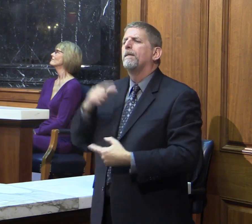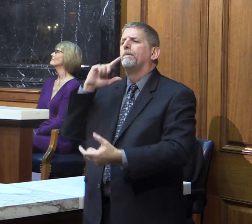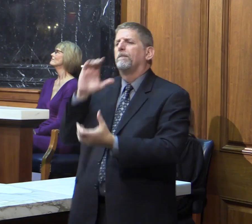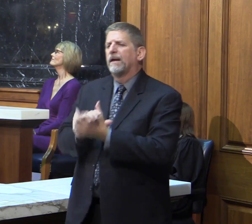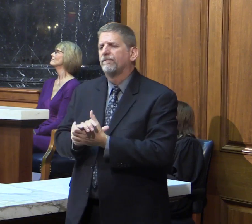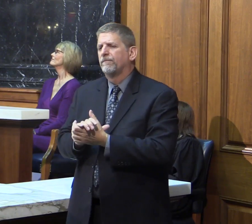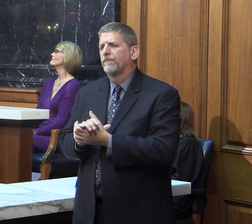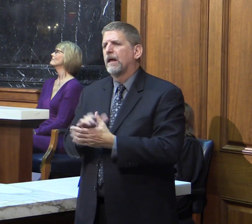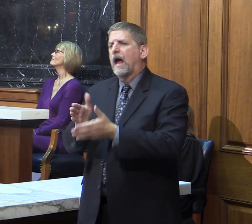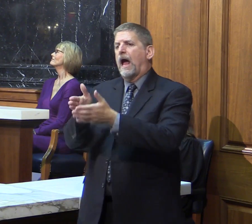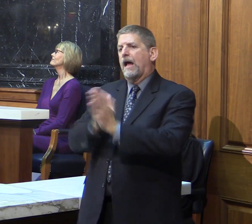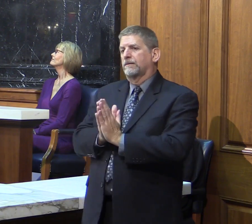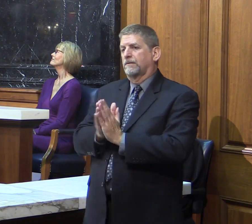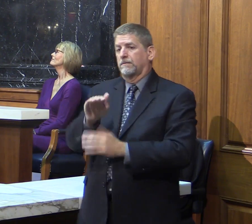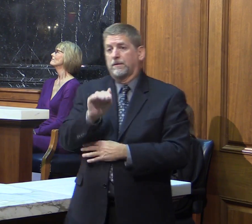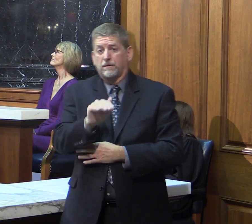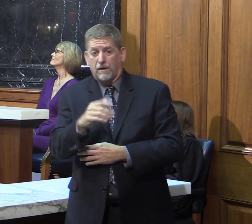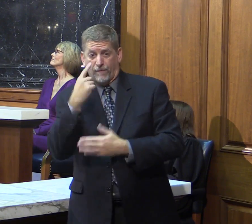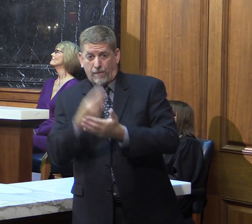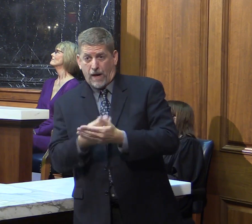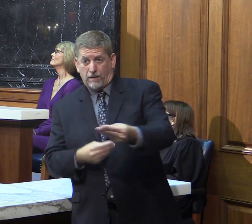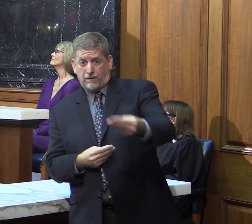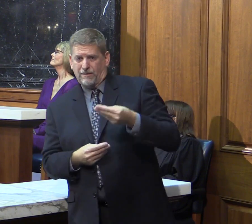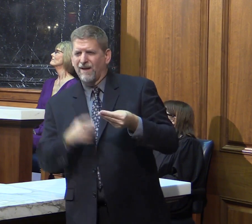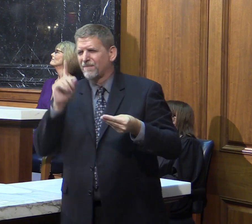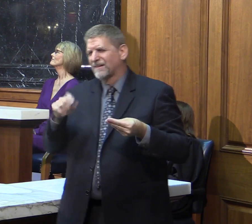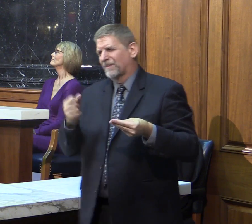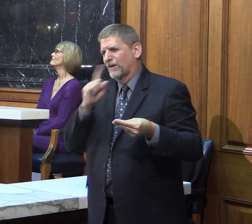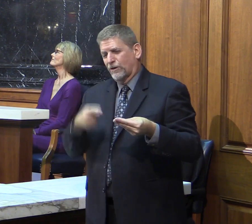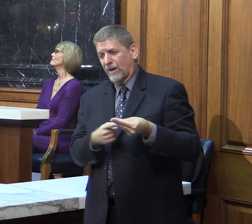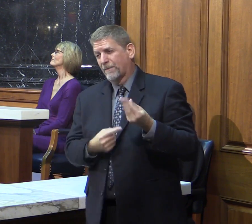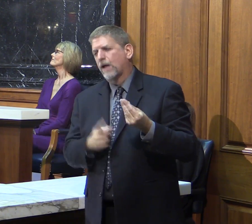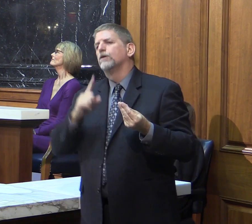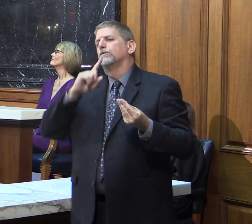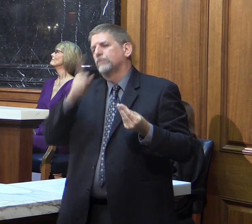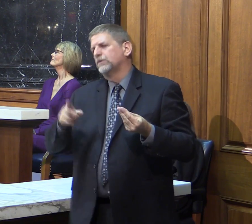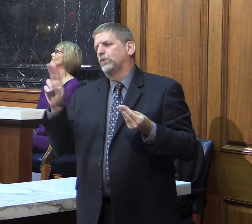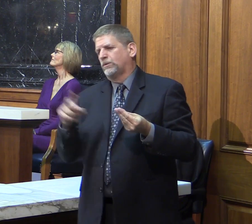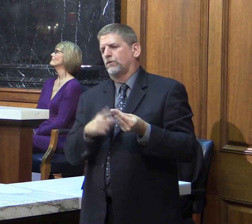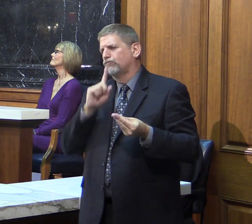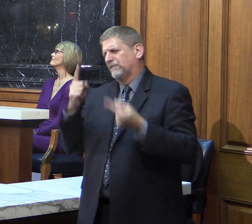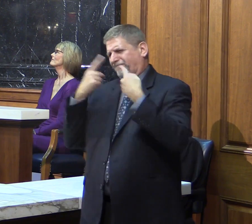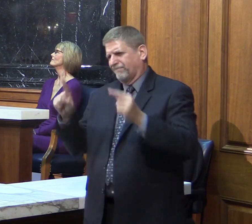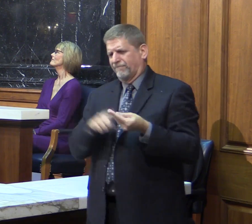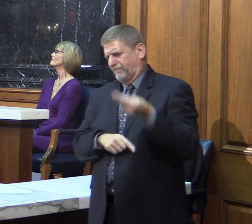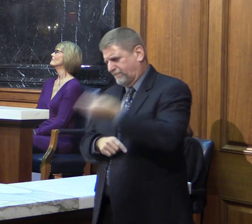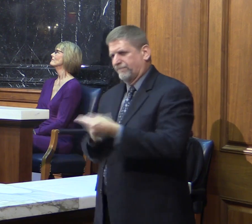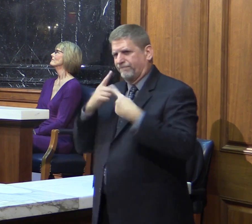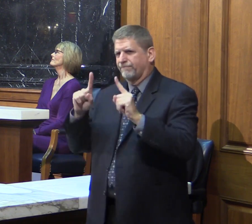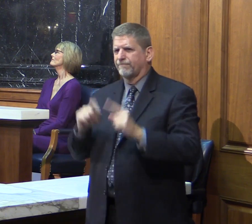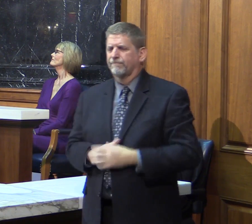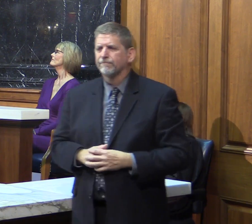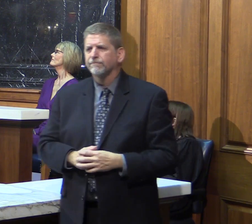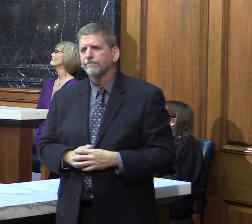ask a taxpayer for a dollar, you better be darn sure you need it and are going to use it effectively for its intended purposes.